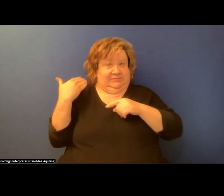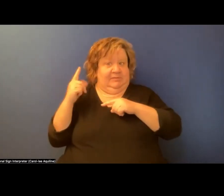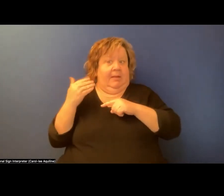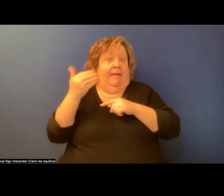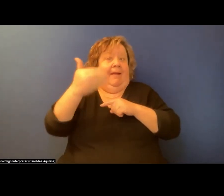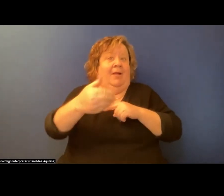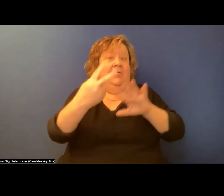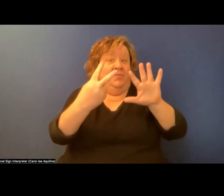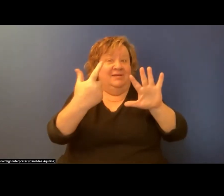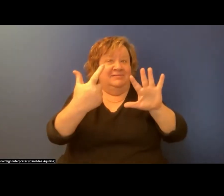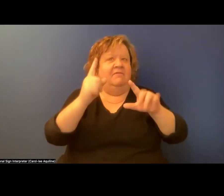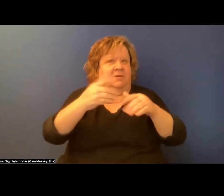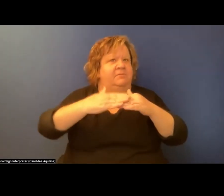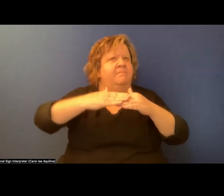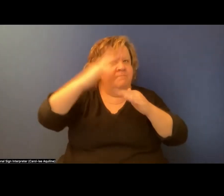Just a second.